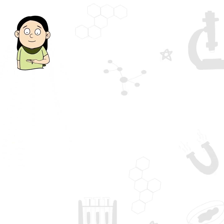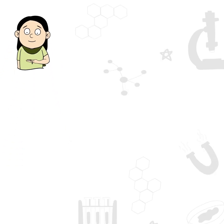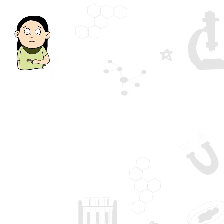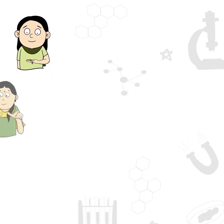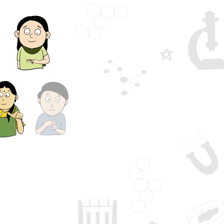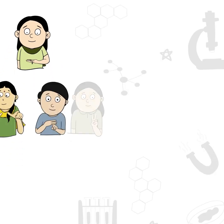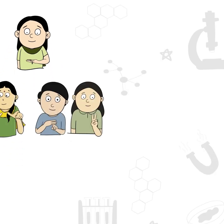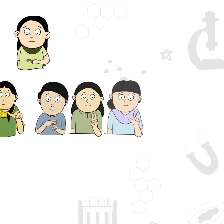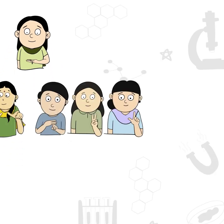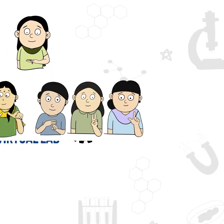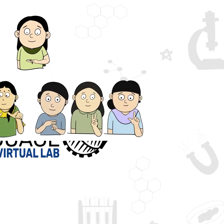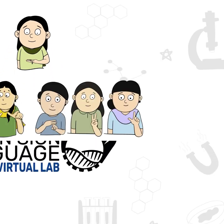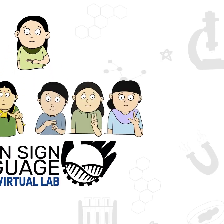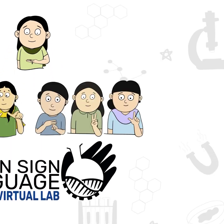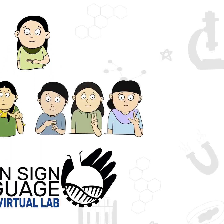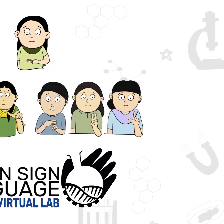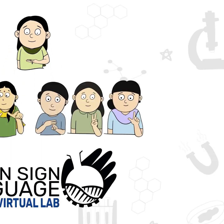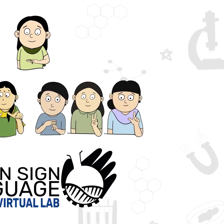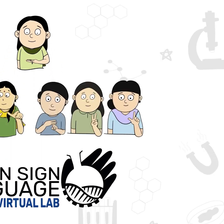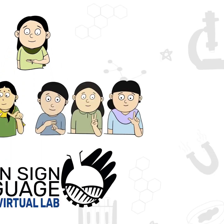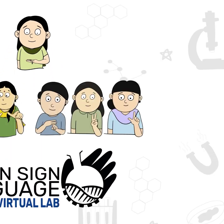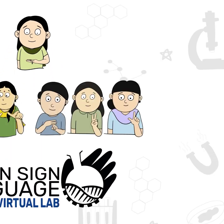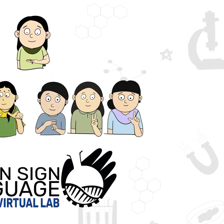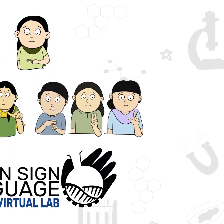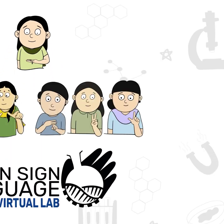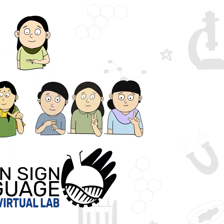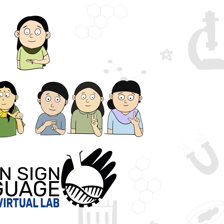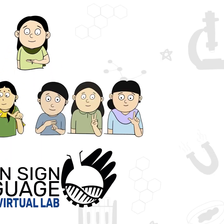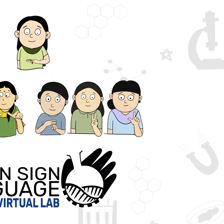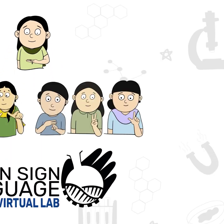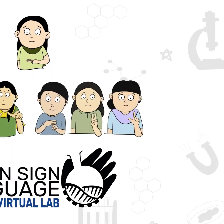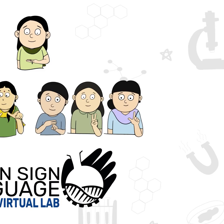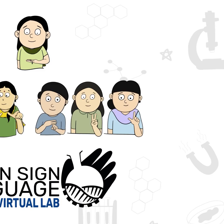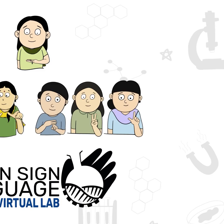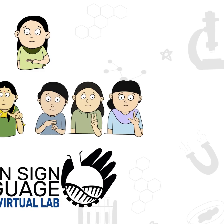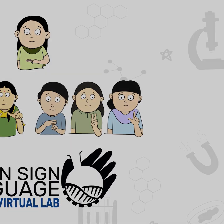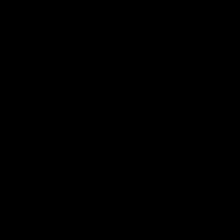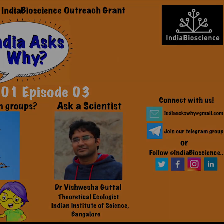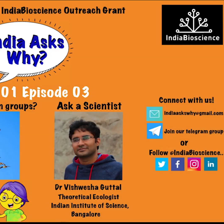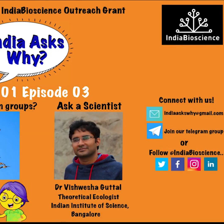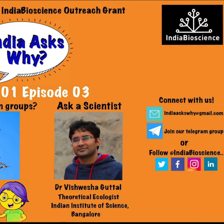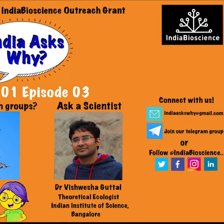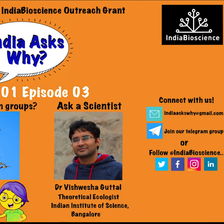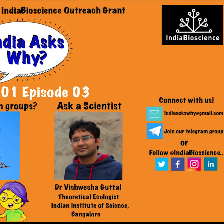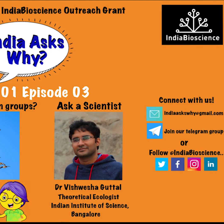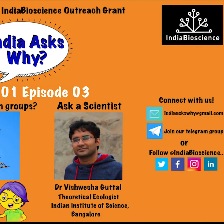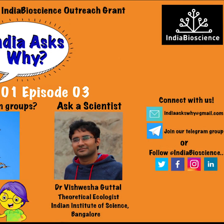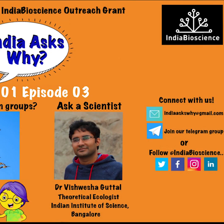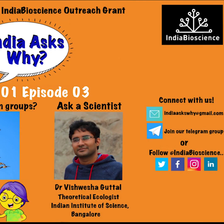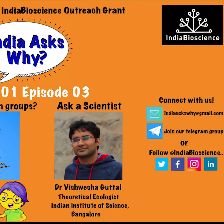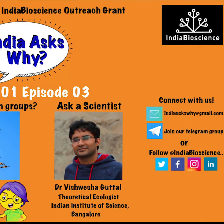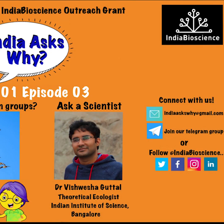Welcome to ISL Enabled Virtual Lab of CSIR.